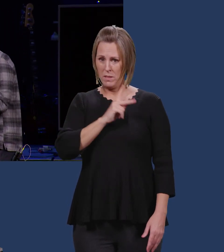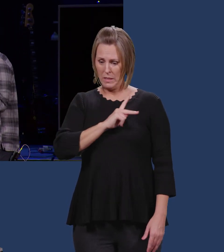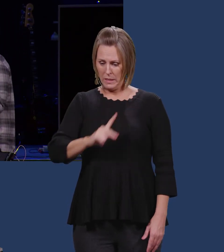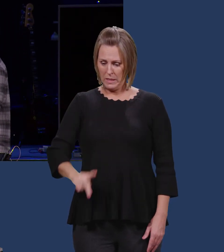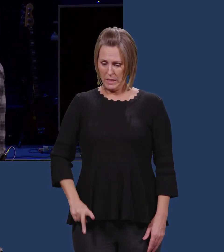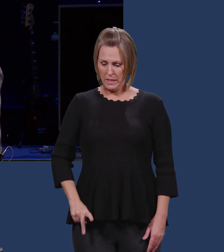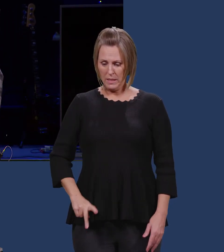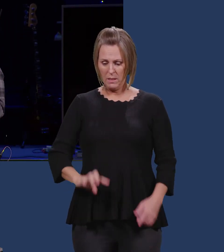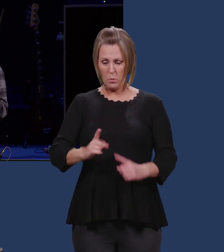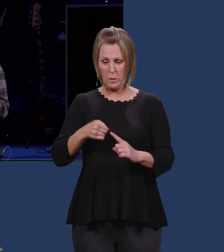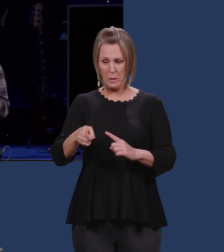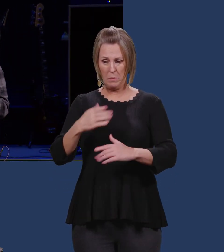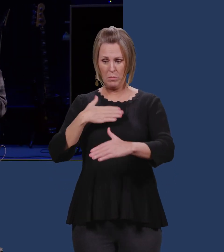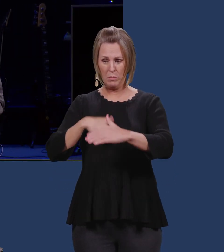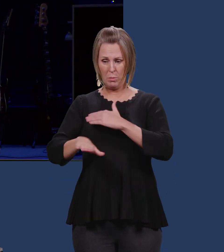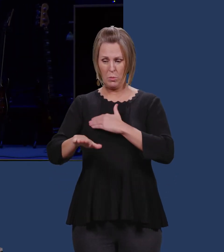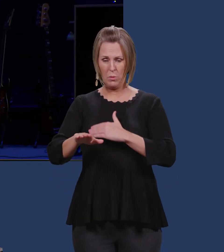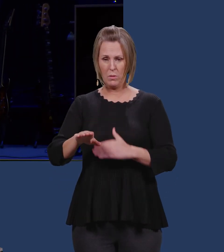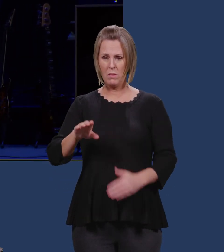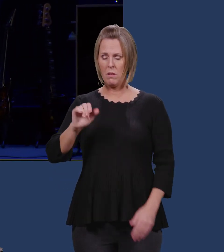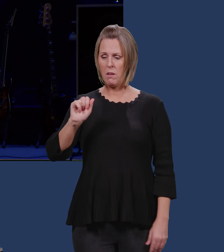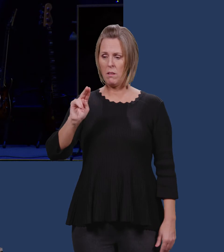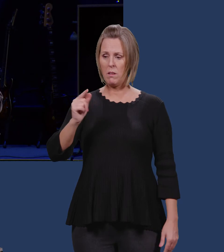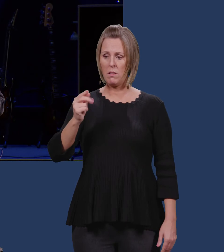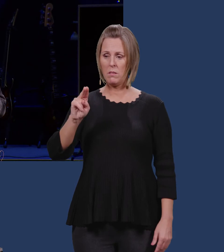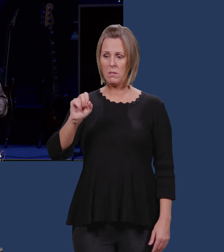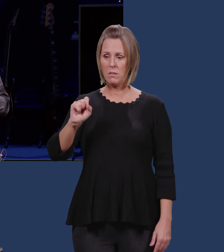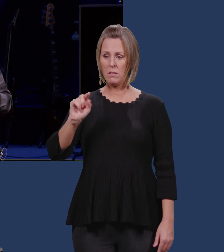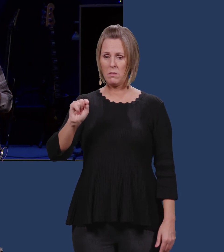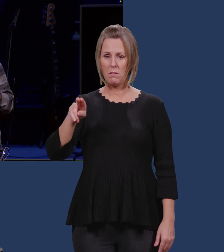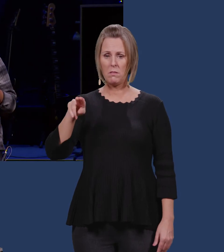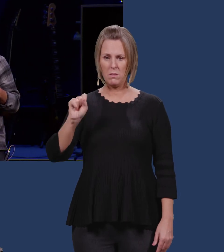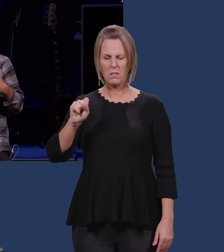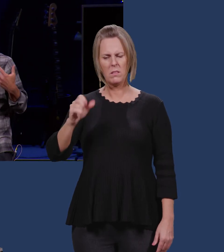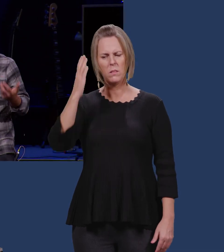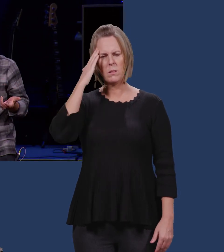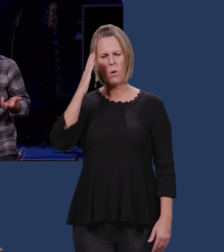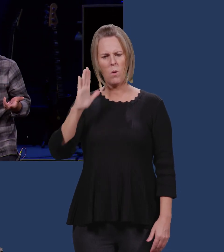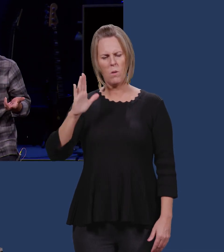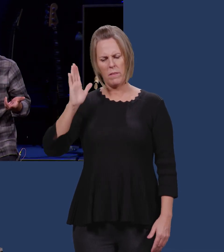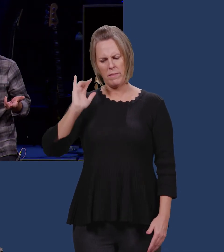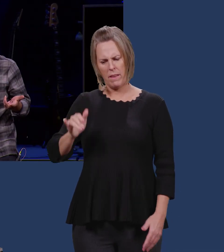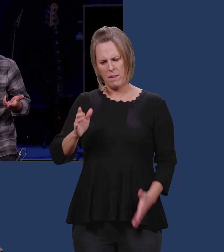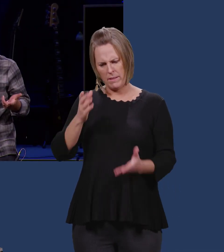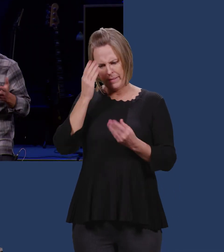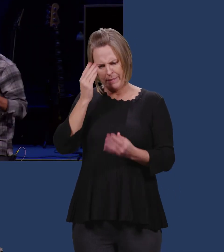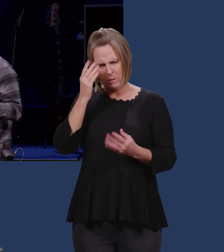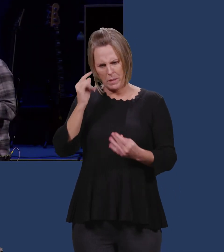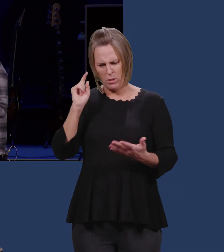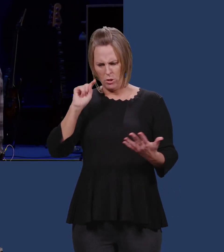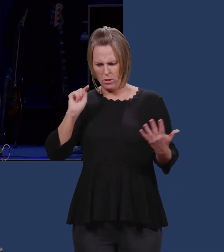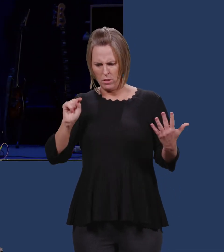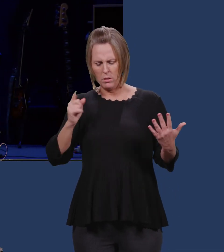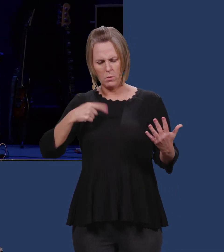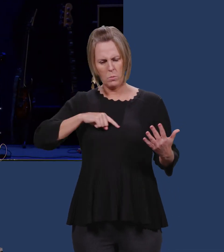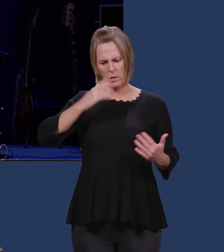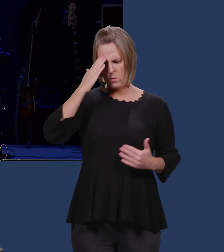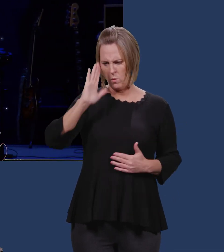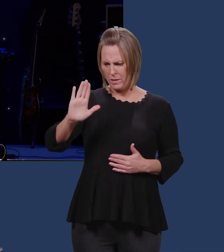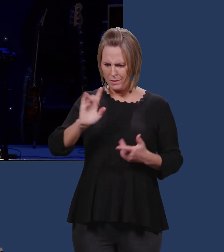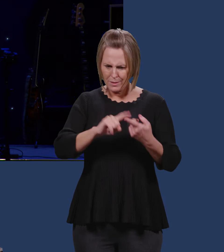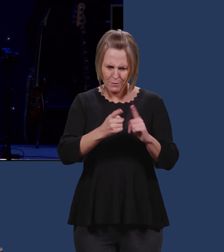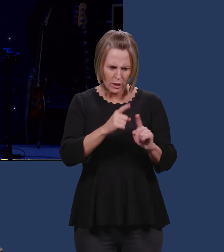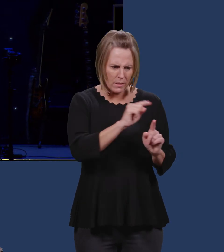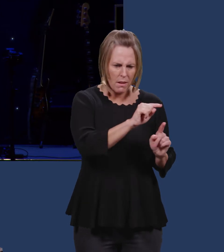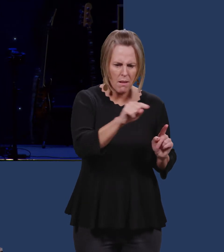born, Augustus, and when he died, Tiberius. We know his friends and how he died,